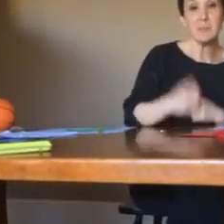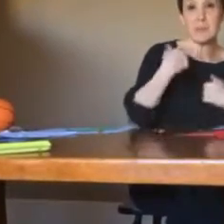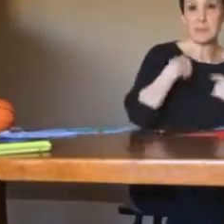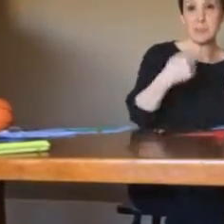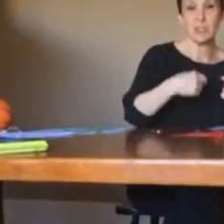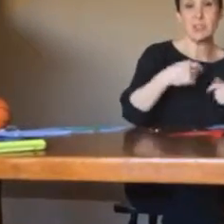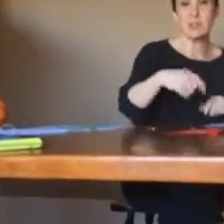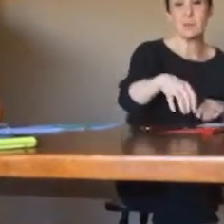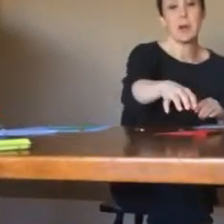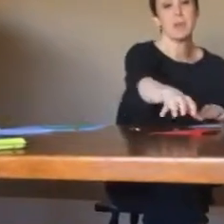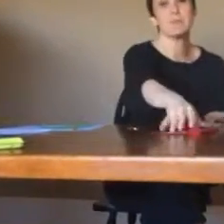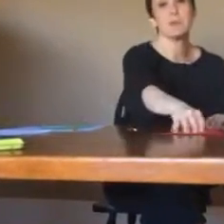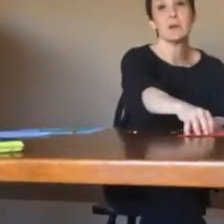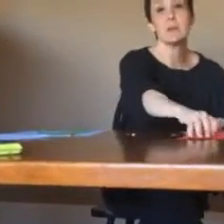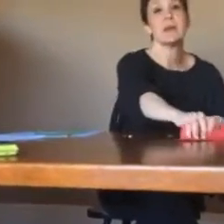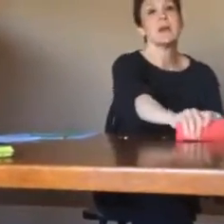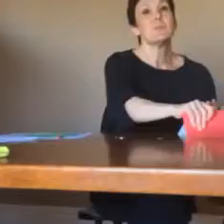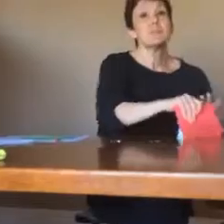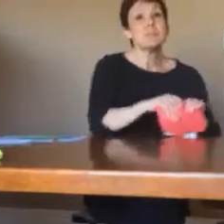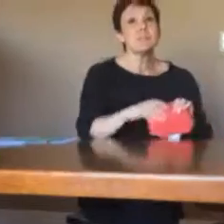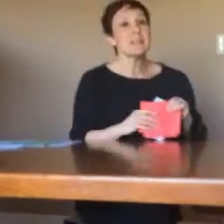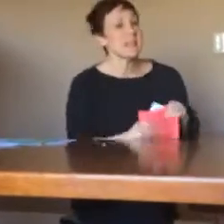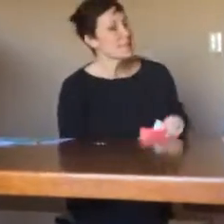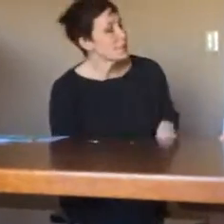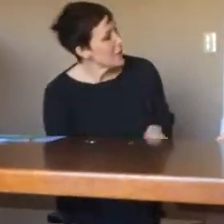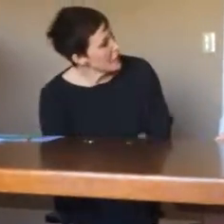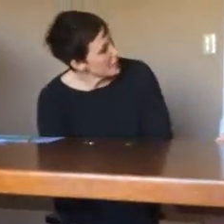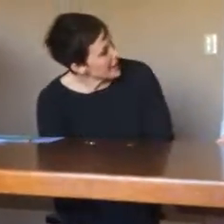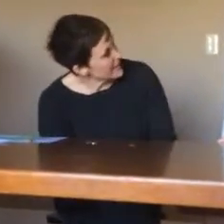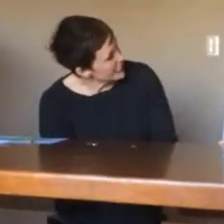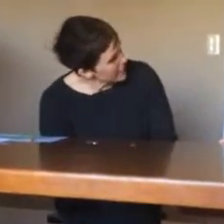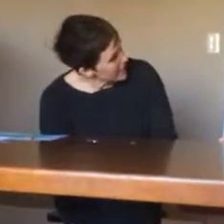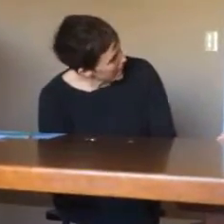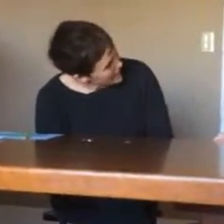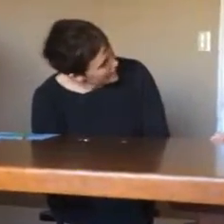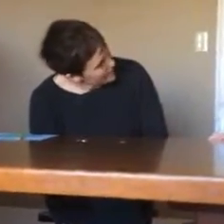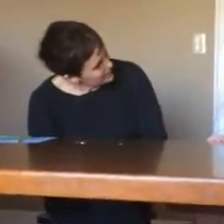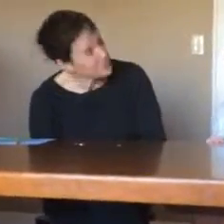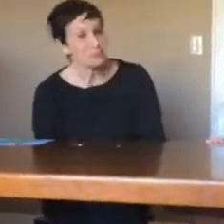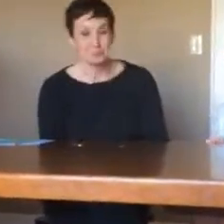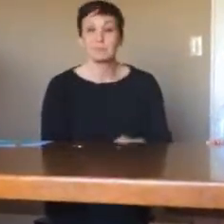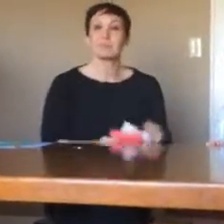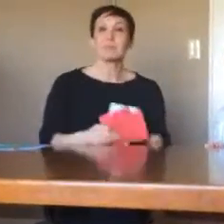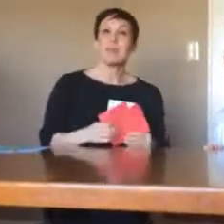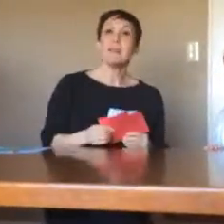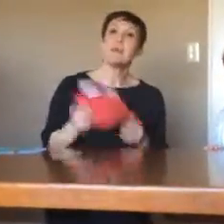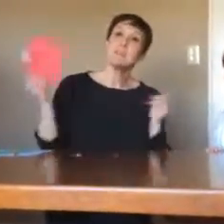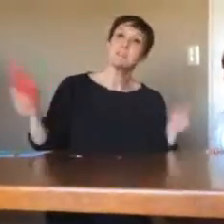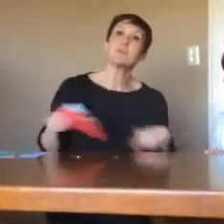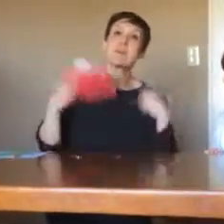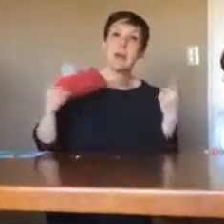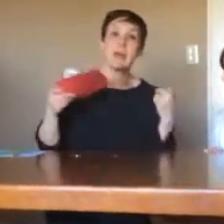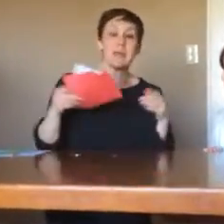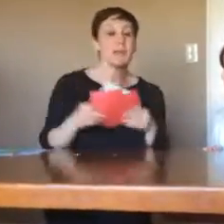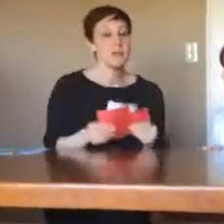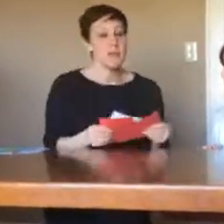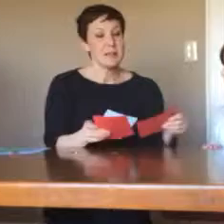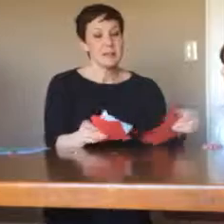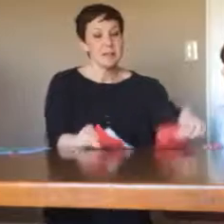because she needed a prompt for it, but she's going to get some great praise. Great matching. And then we'll do it again this